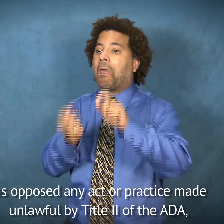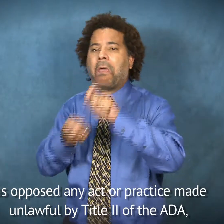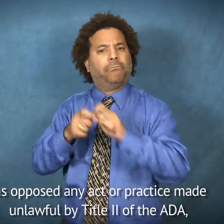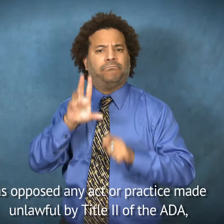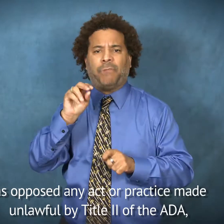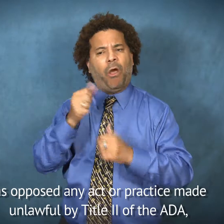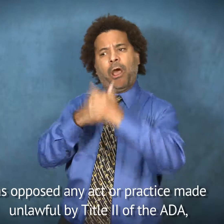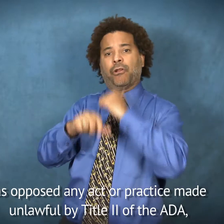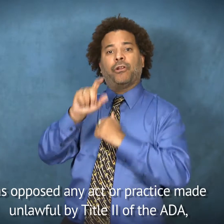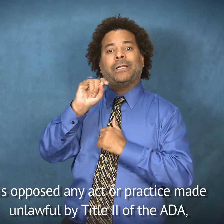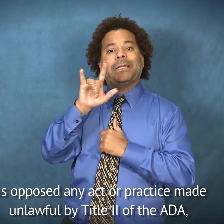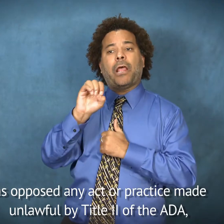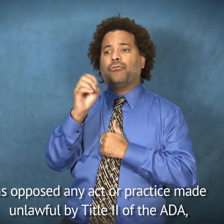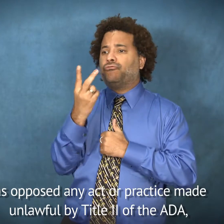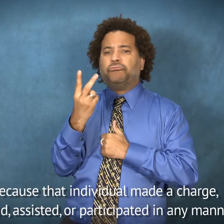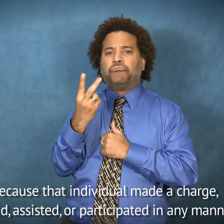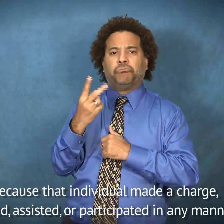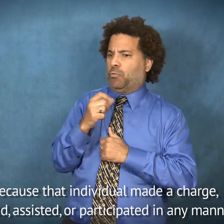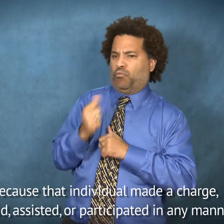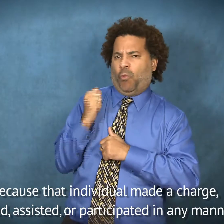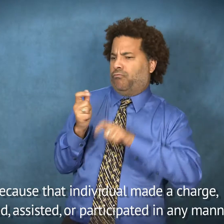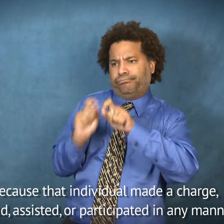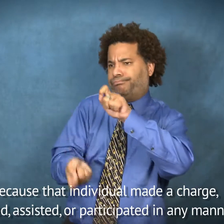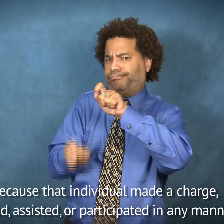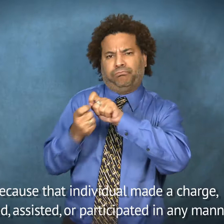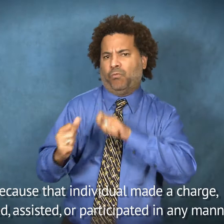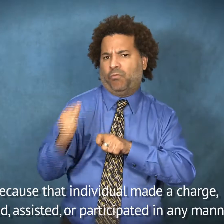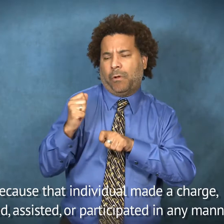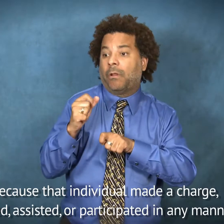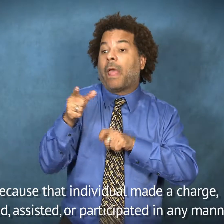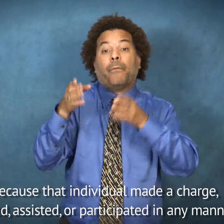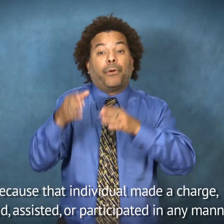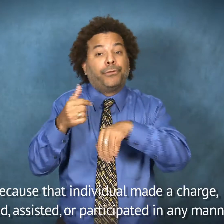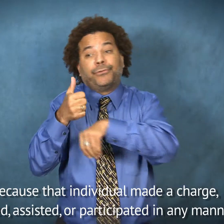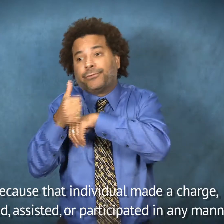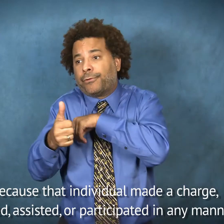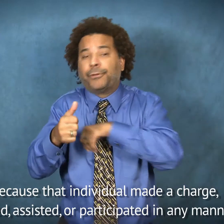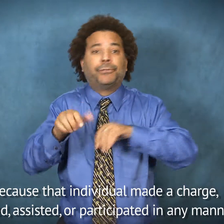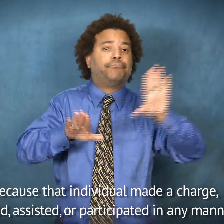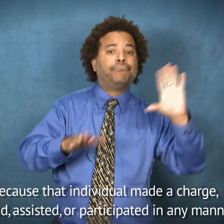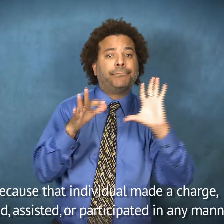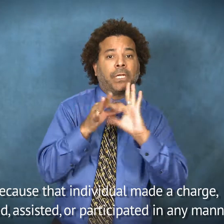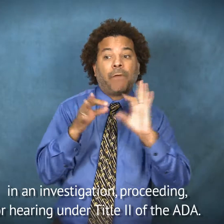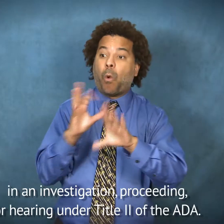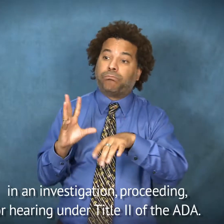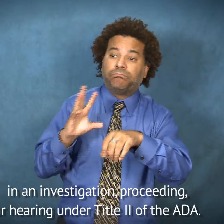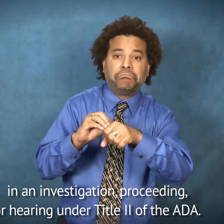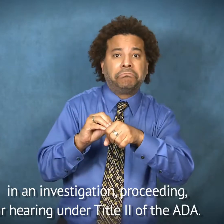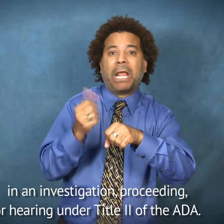Title II of the ADA, or because that individual made a charge, testified, assisted, or participated in any manner in